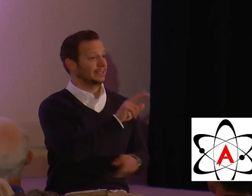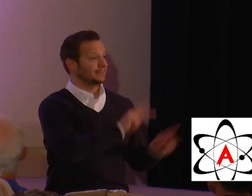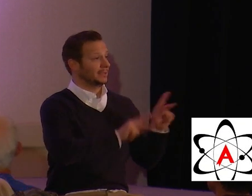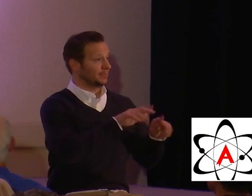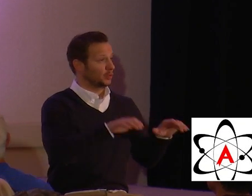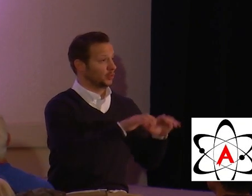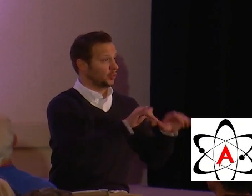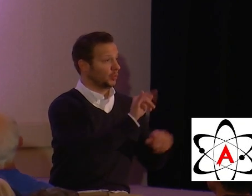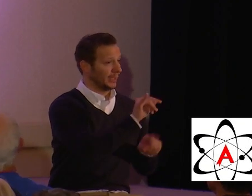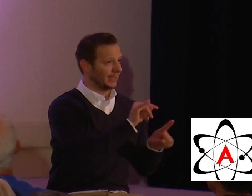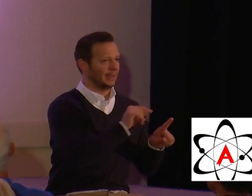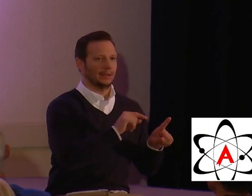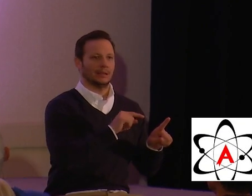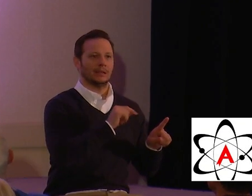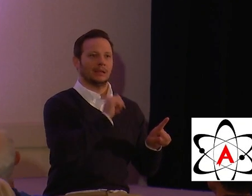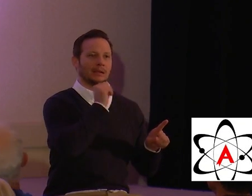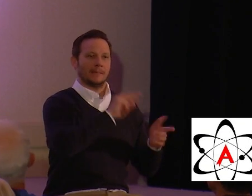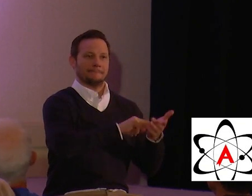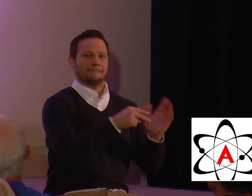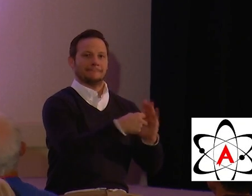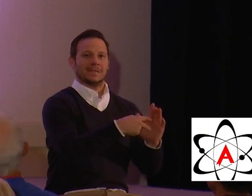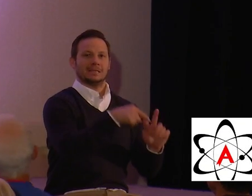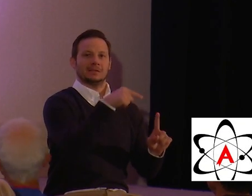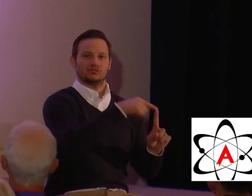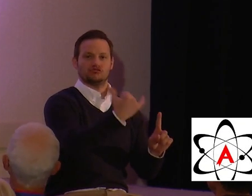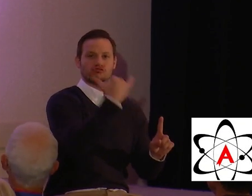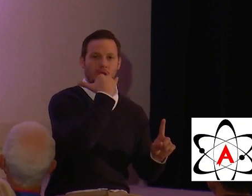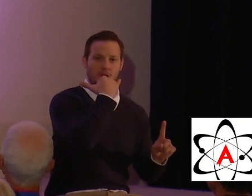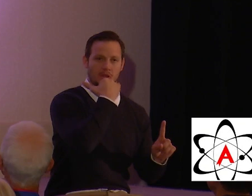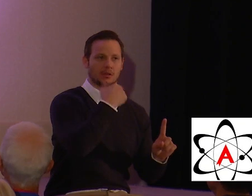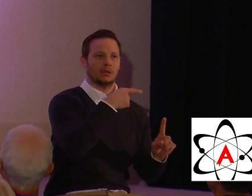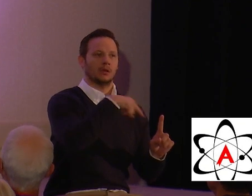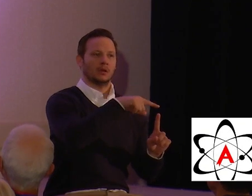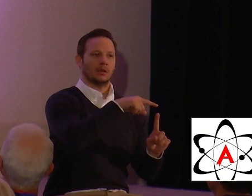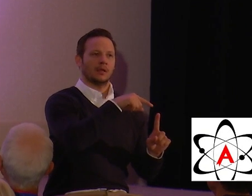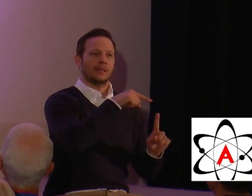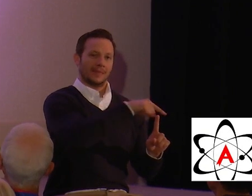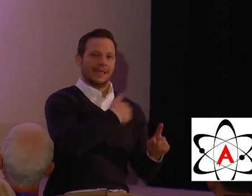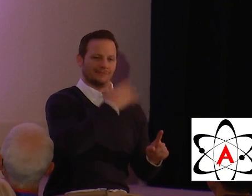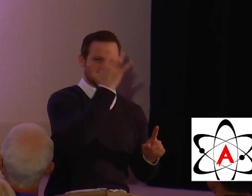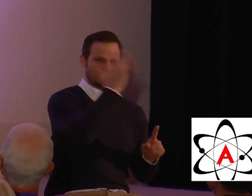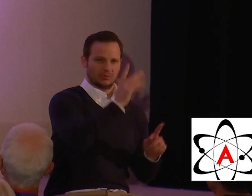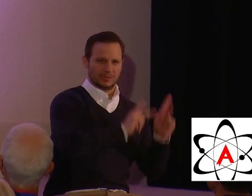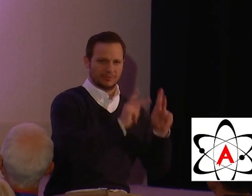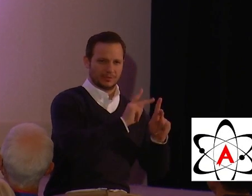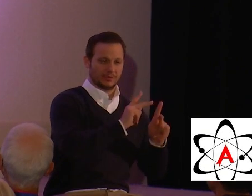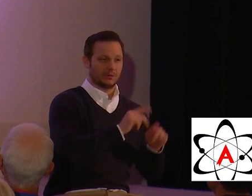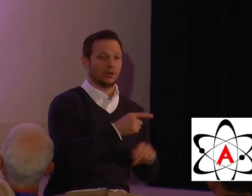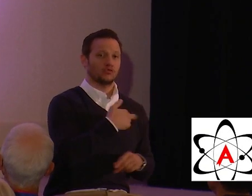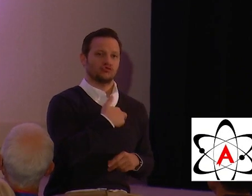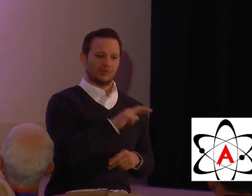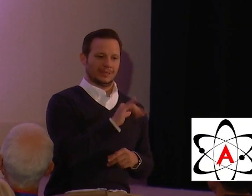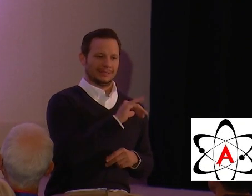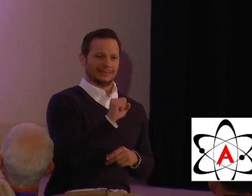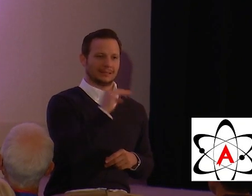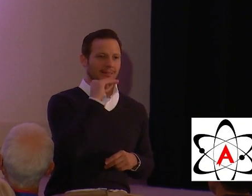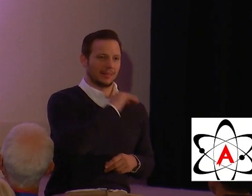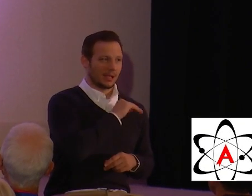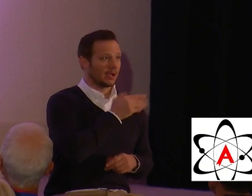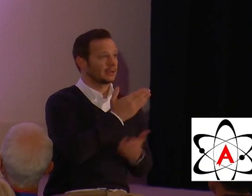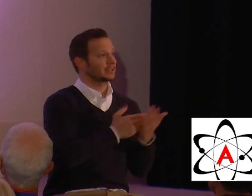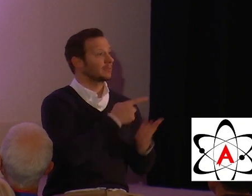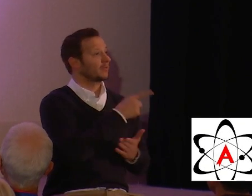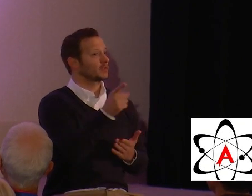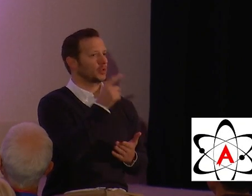mean it's wrong. They have smart people working for them. And if religion is a lie, and those of you who have recovered from